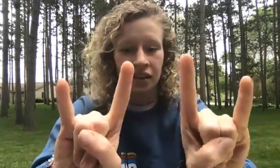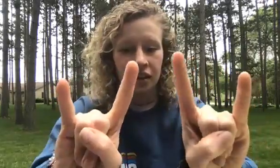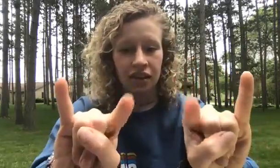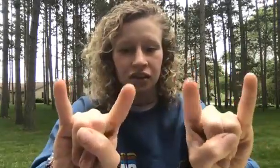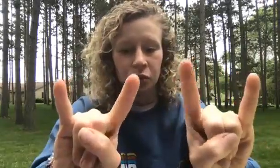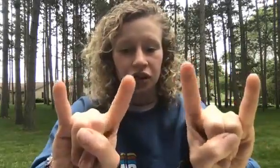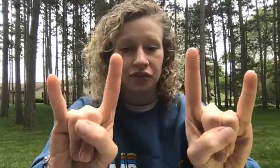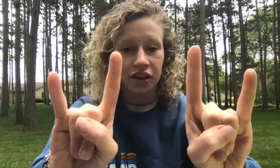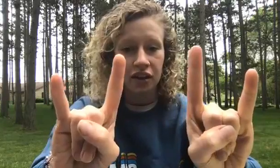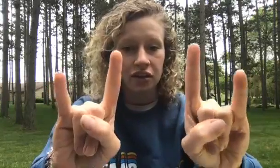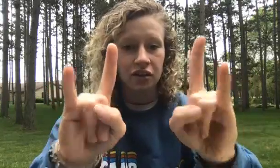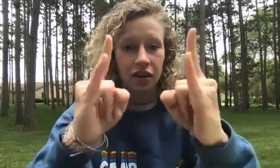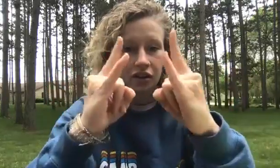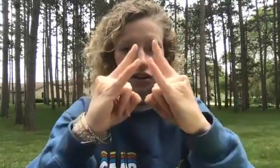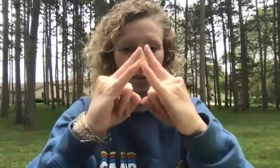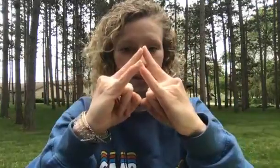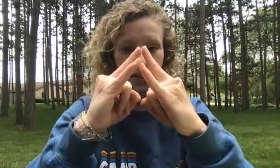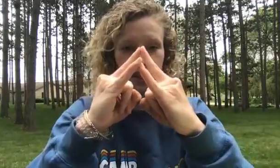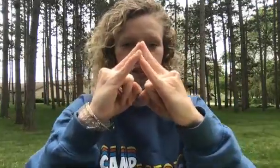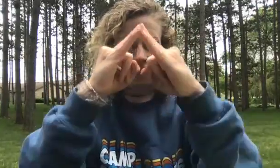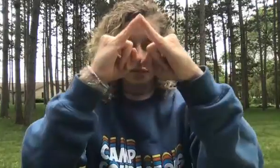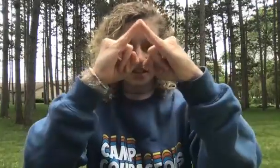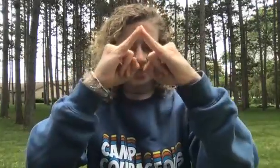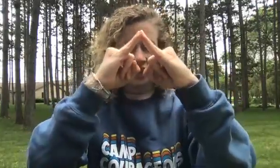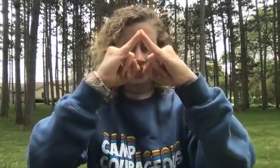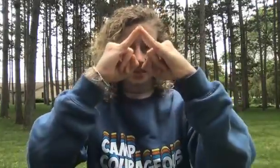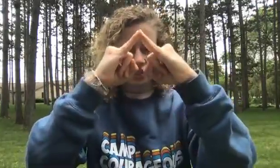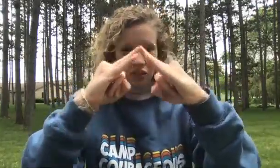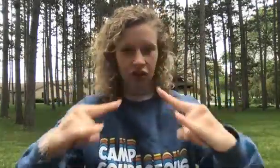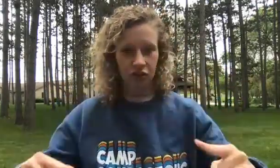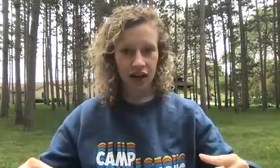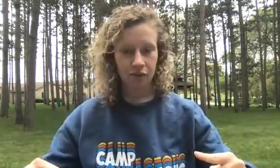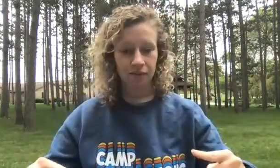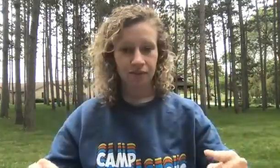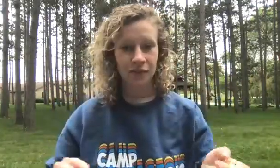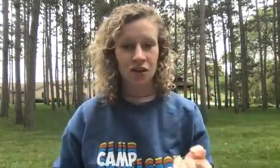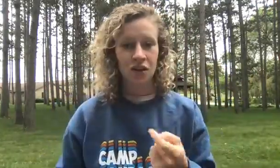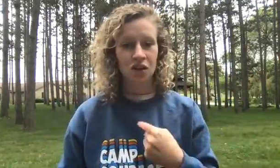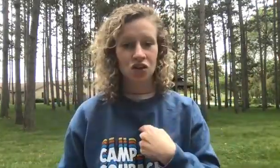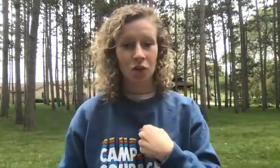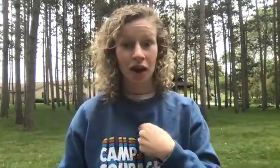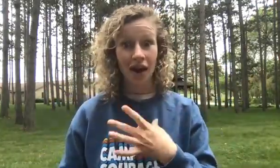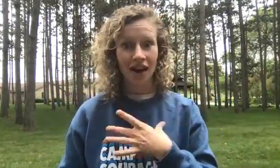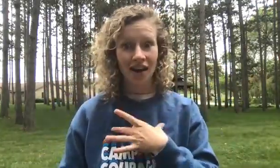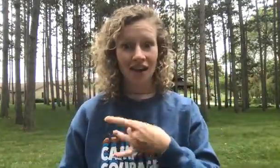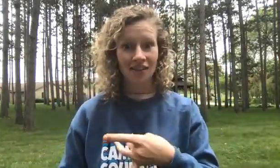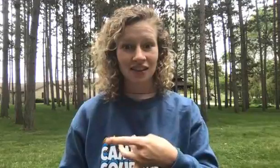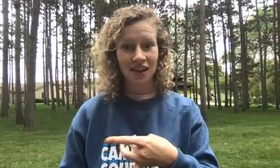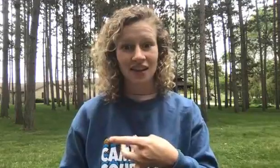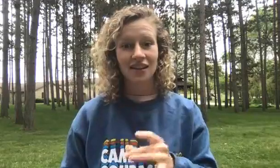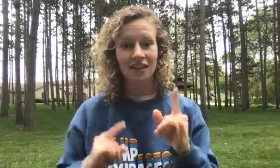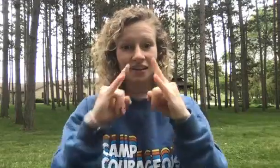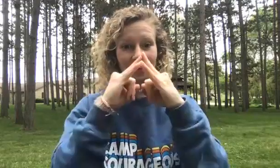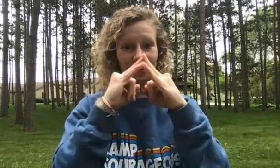and your pointer finger, and you're going to put them together and make a tent, and you're going to go down. So I like